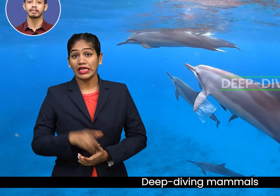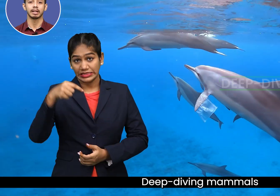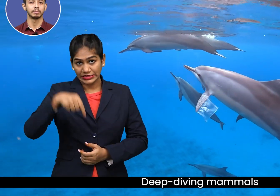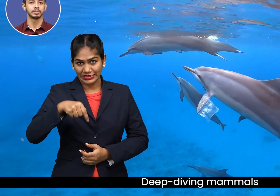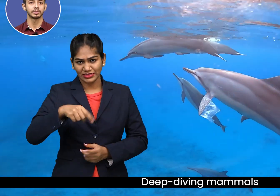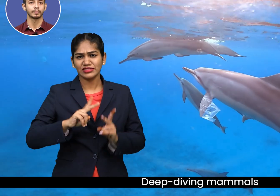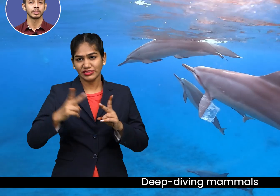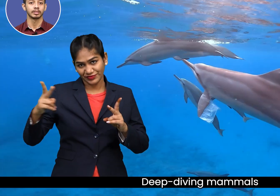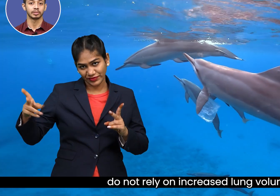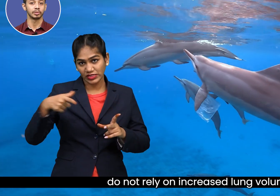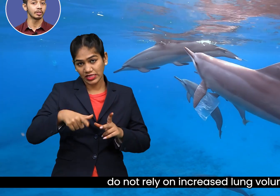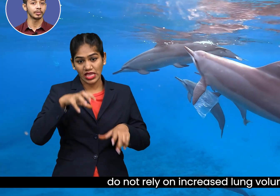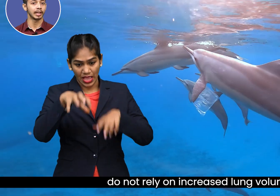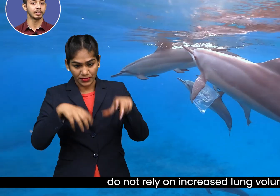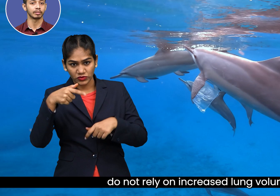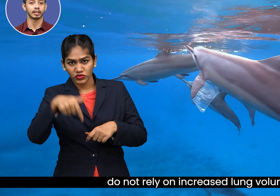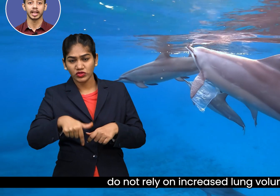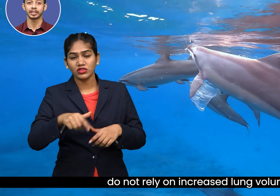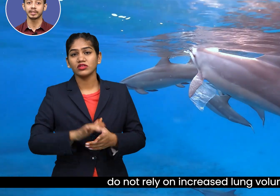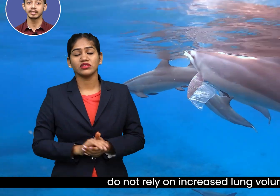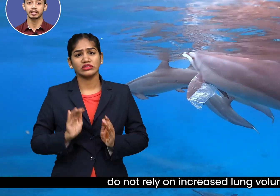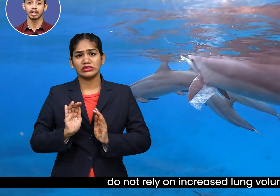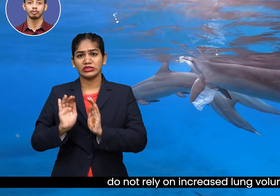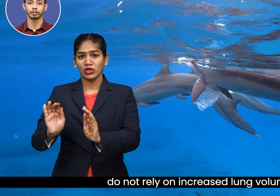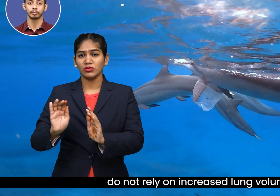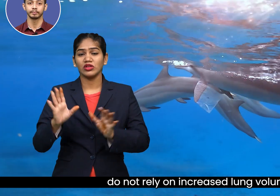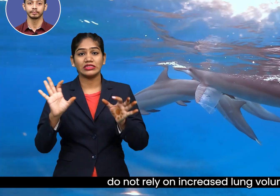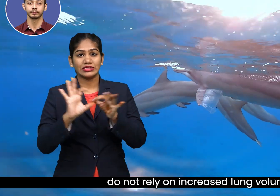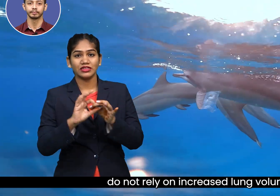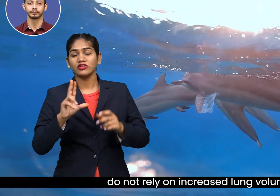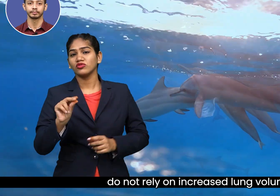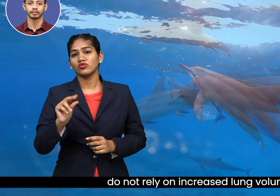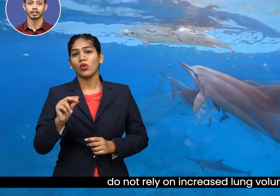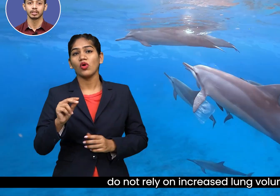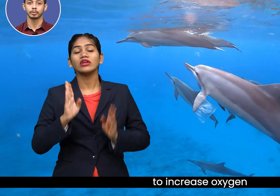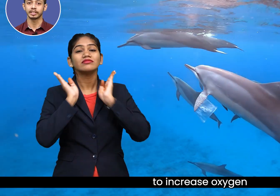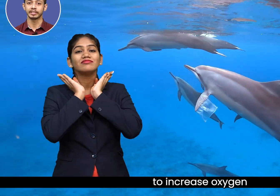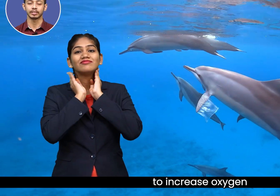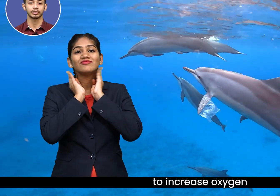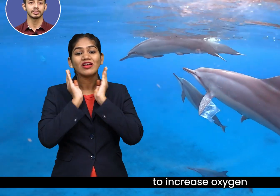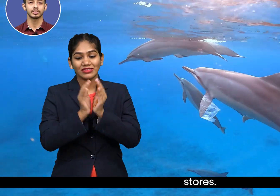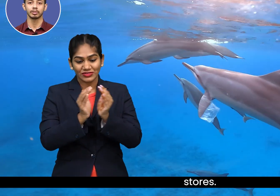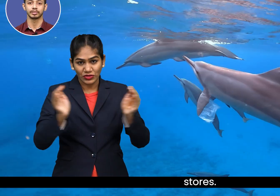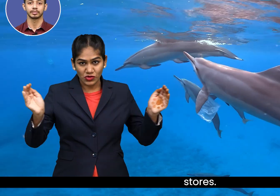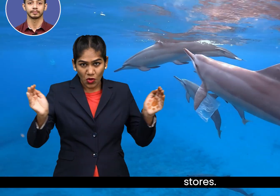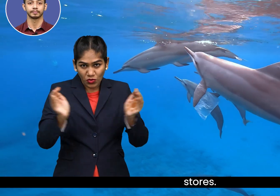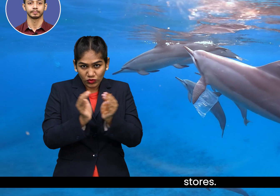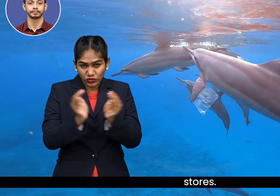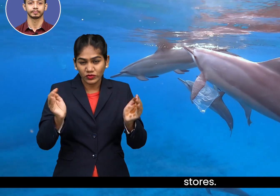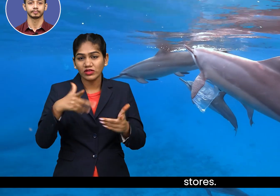Deep diving mammals do not rely on increased lung volume to increase oxygen